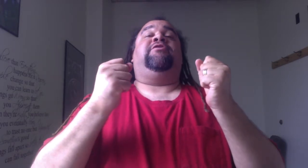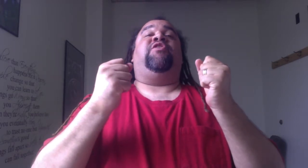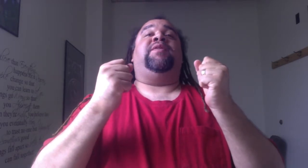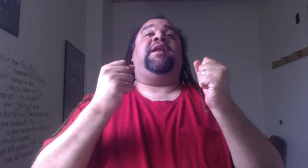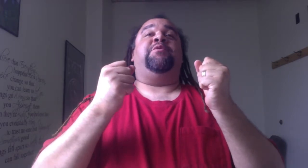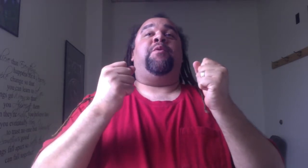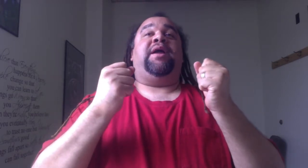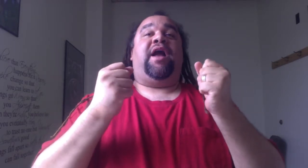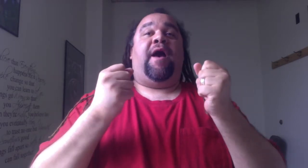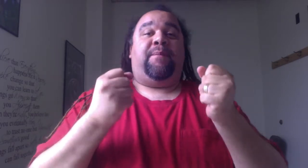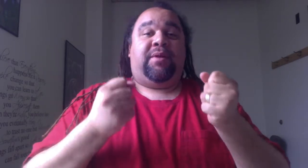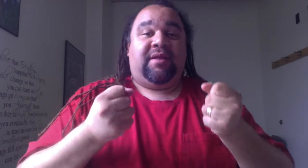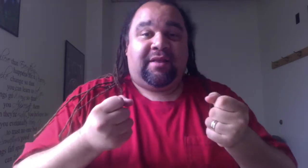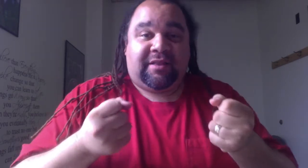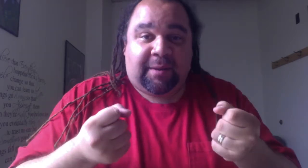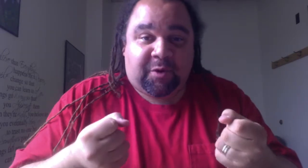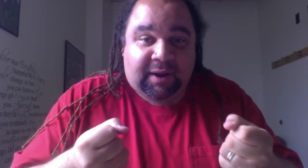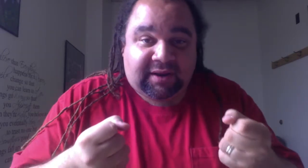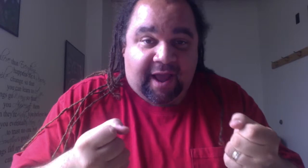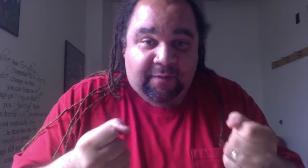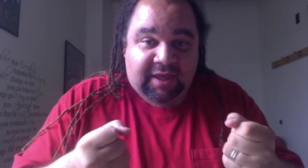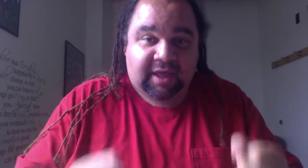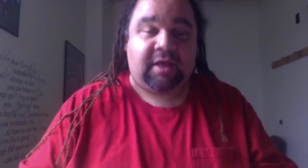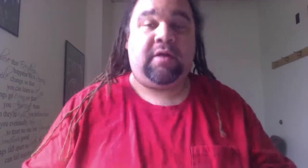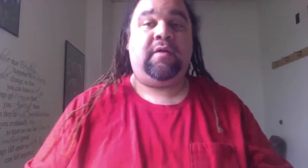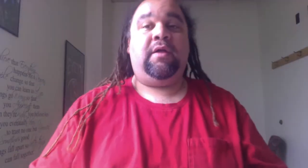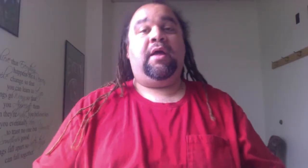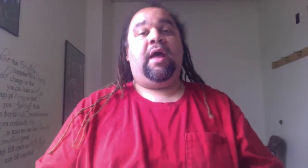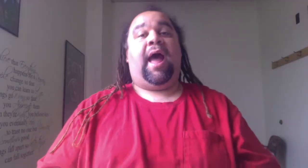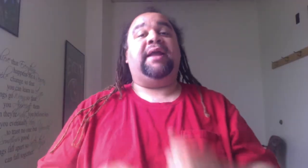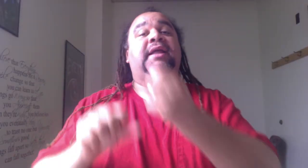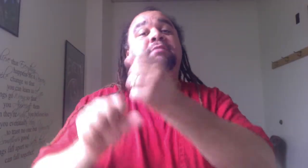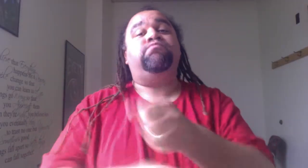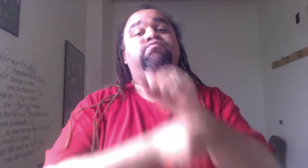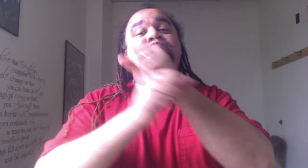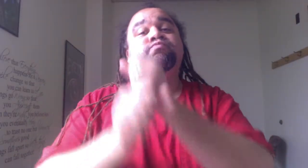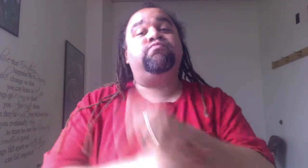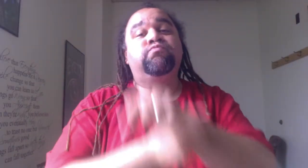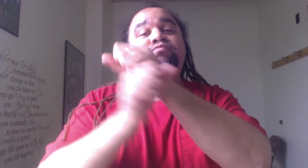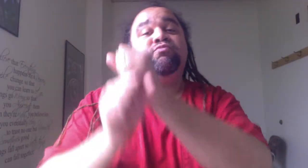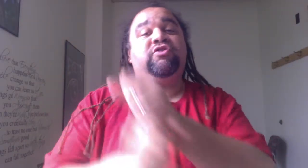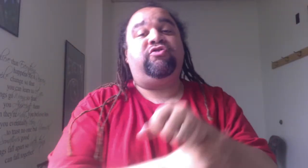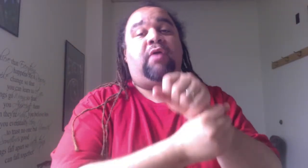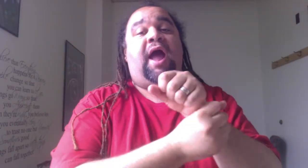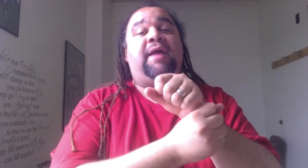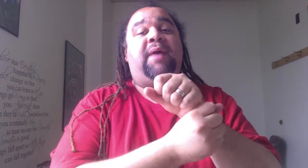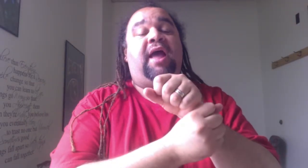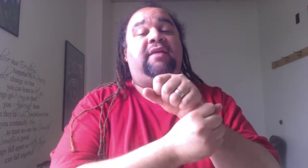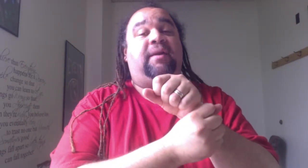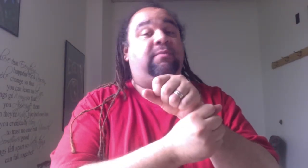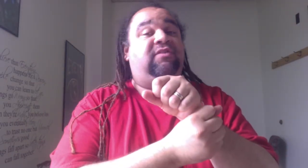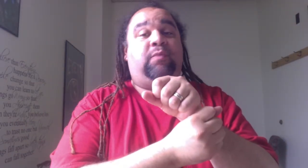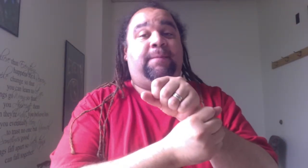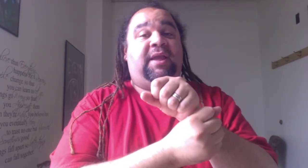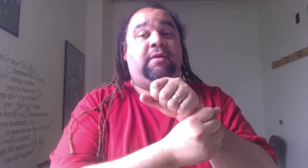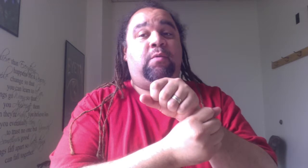showing that I'm going up, that I'm going down the hill, I can describe as I'm sweeping what